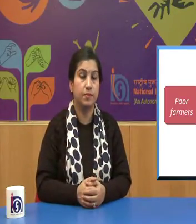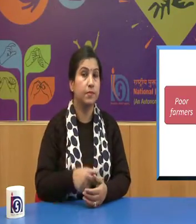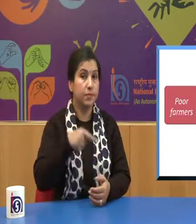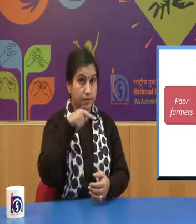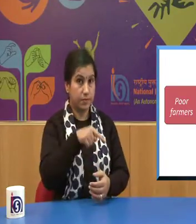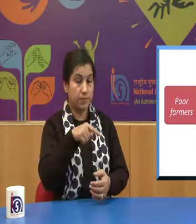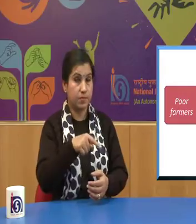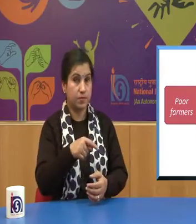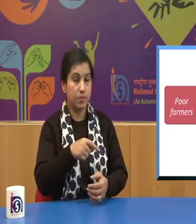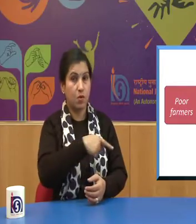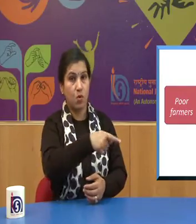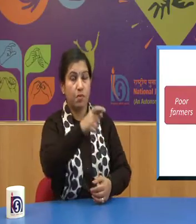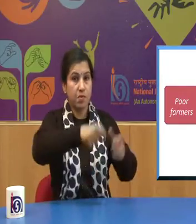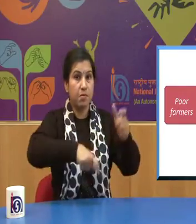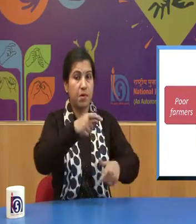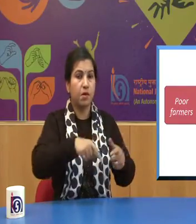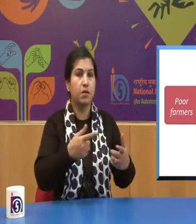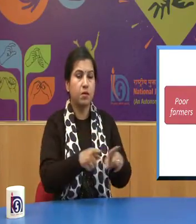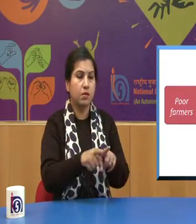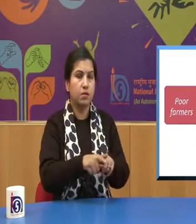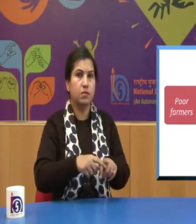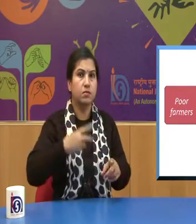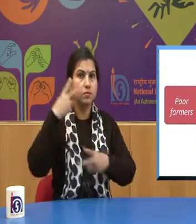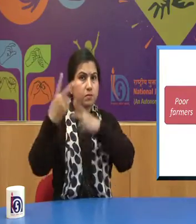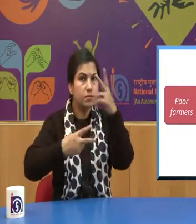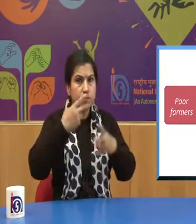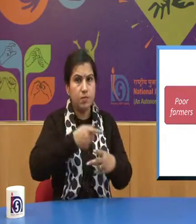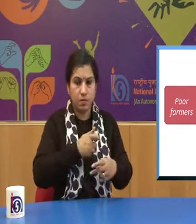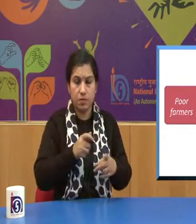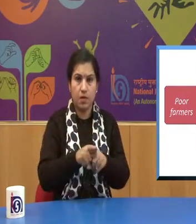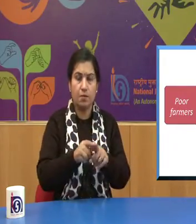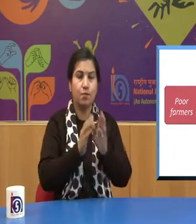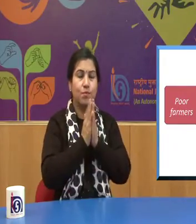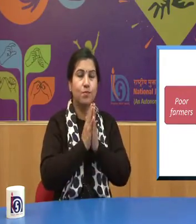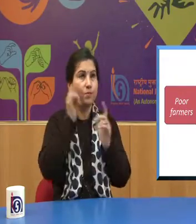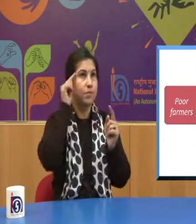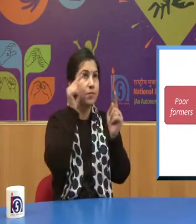These sannyasis were given a religious tax by the zamindar.